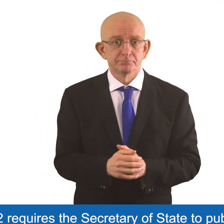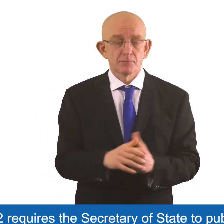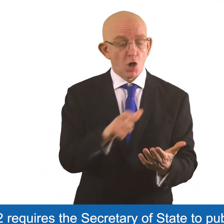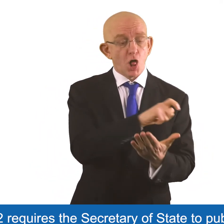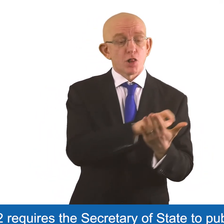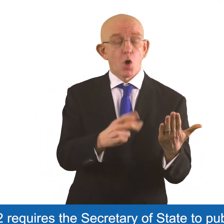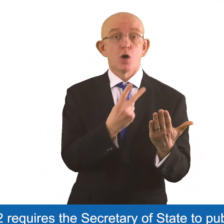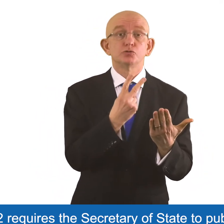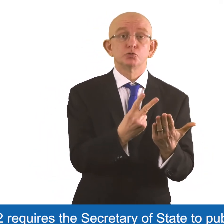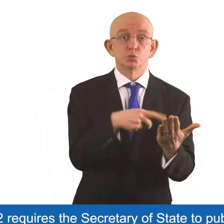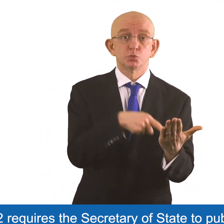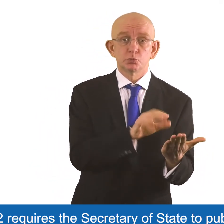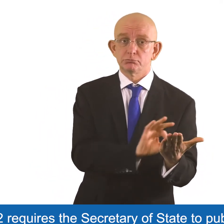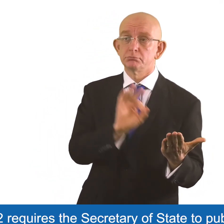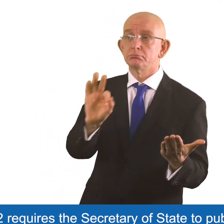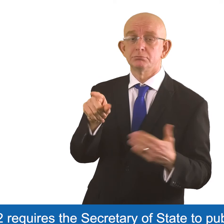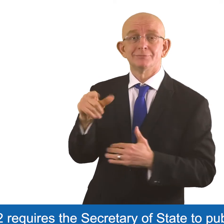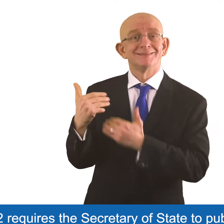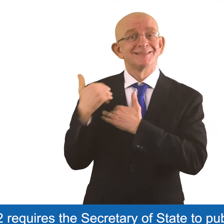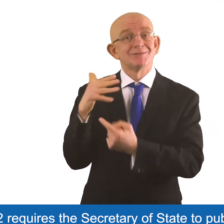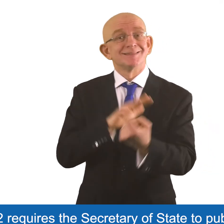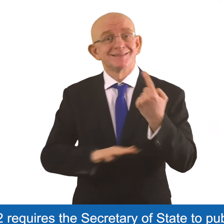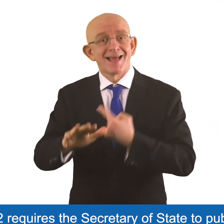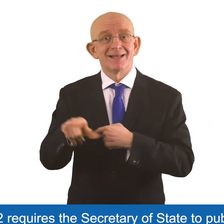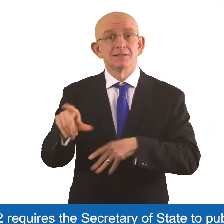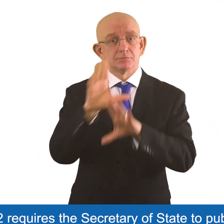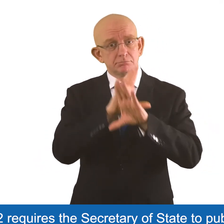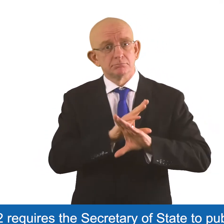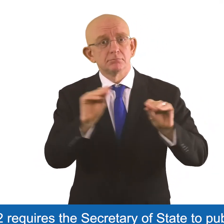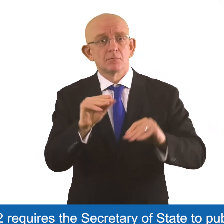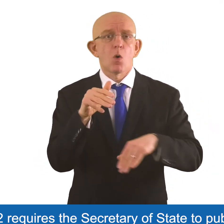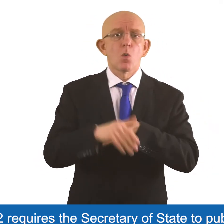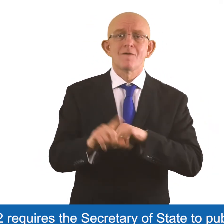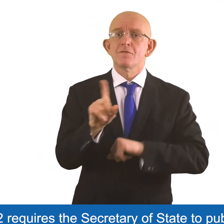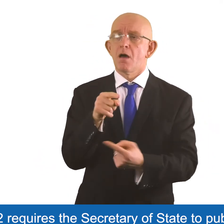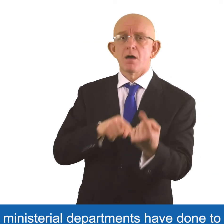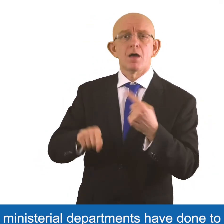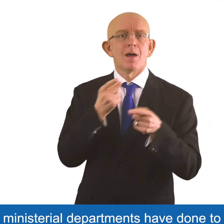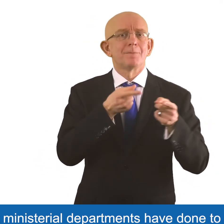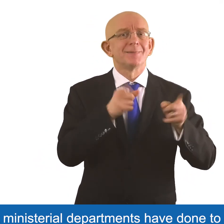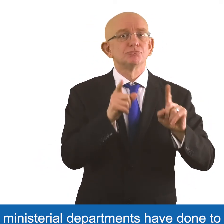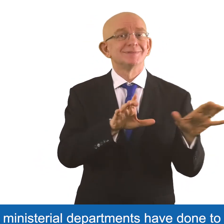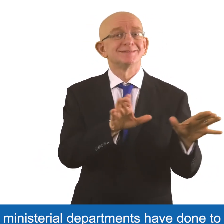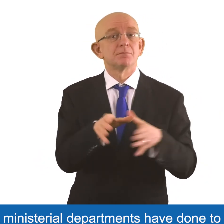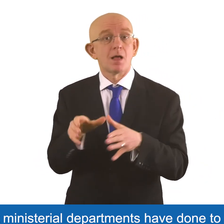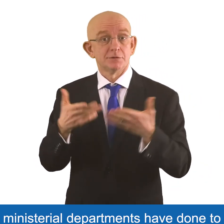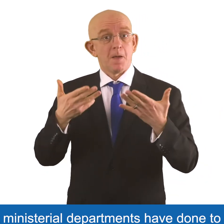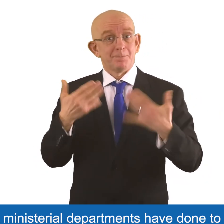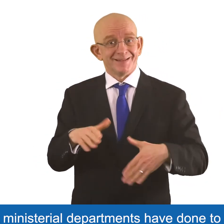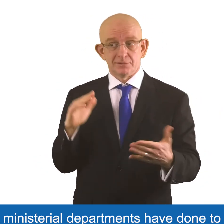Parliament. 49. Clause 2 requires the Secretary of State to publish a report on what ministerial departments have done